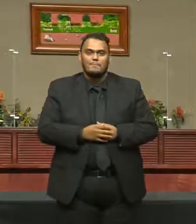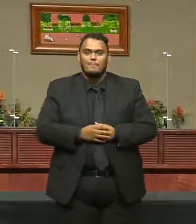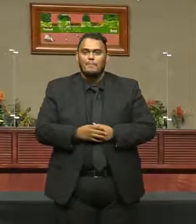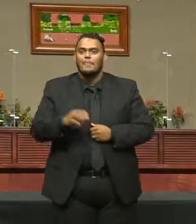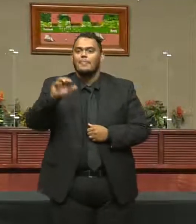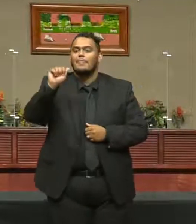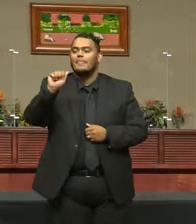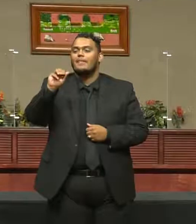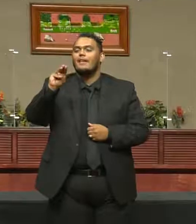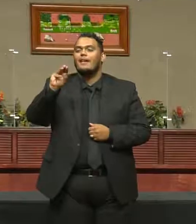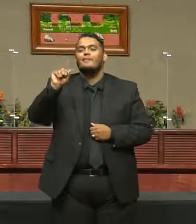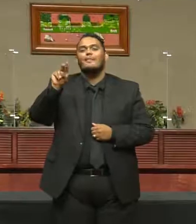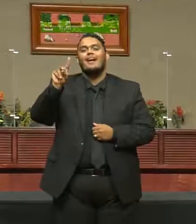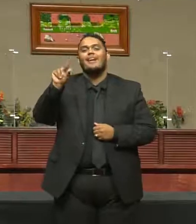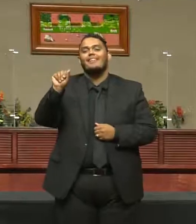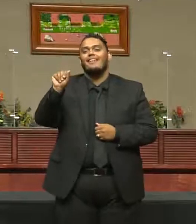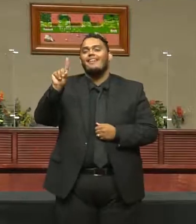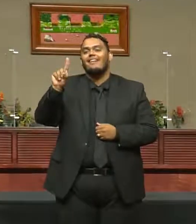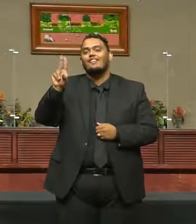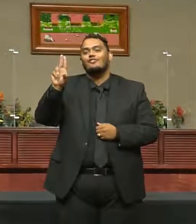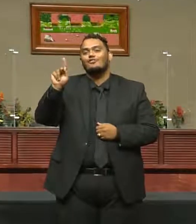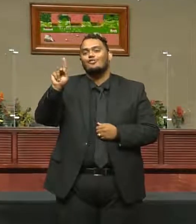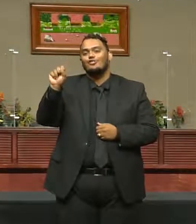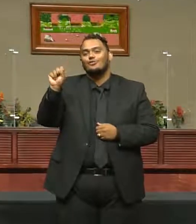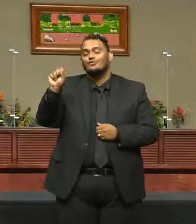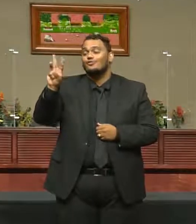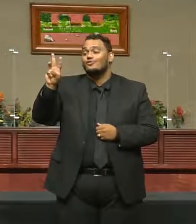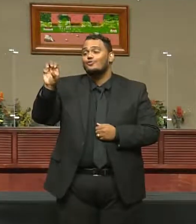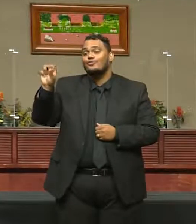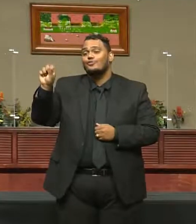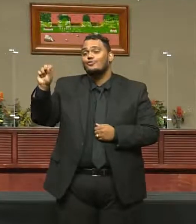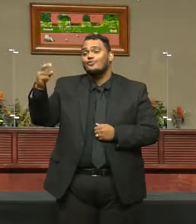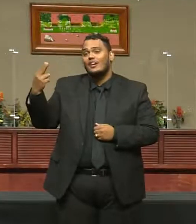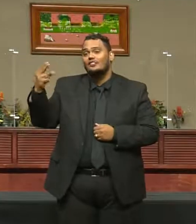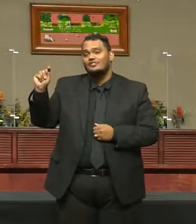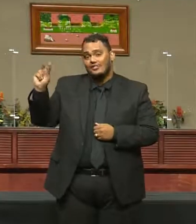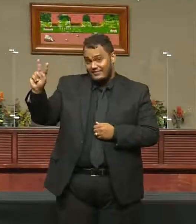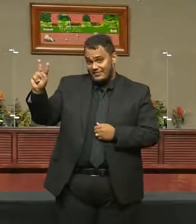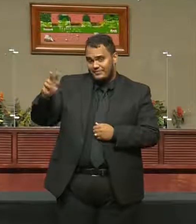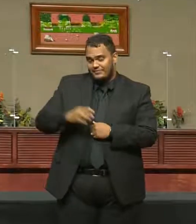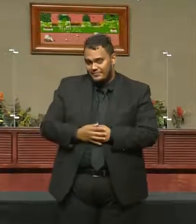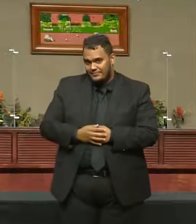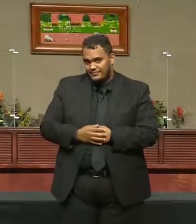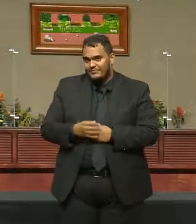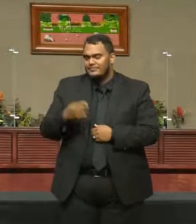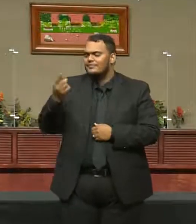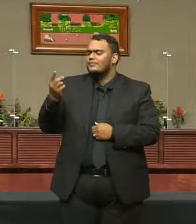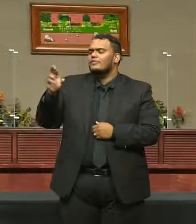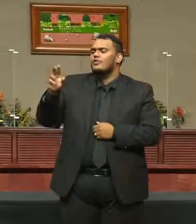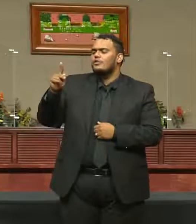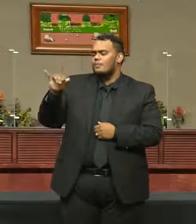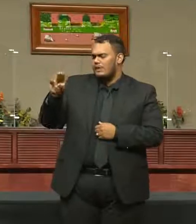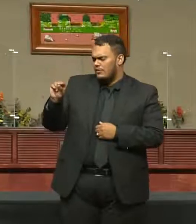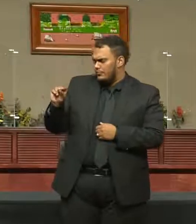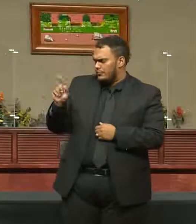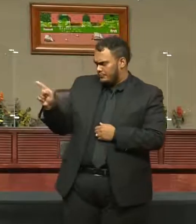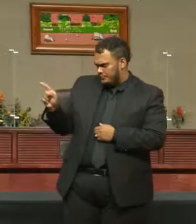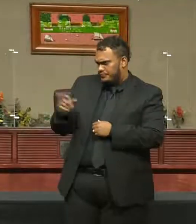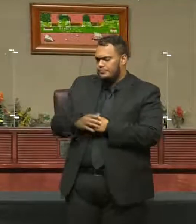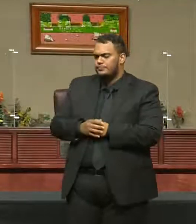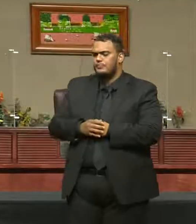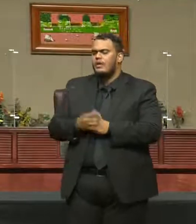Amanda Dukes from WESH TV. Dr. Pino, last week you brought up the possibility that spring break may